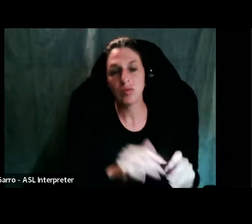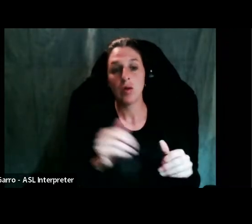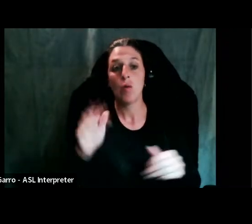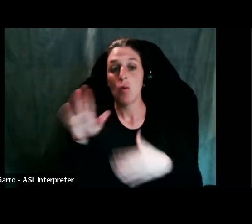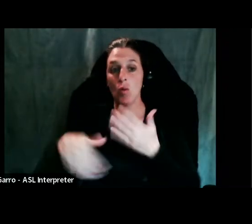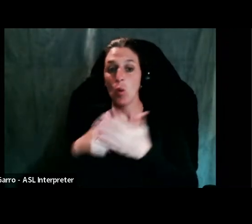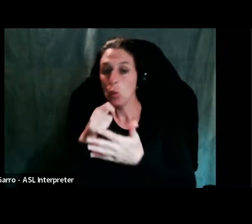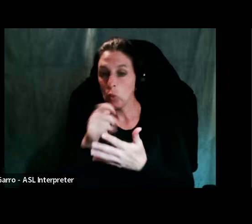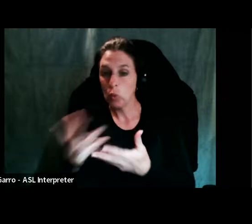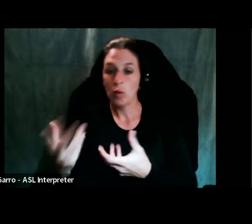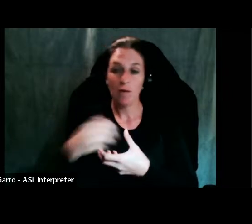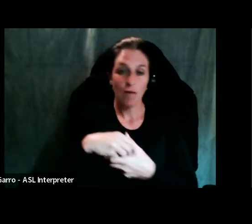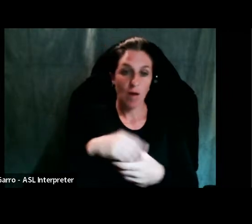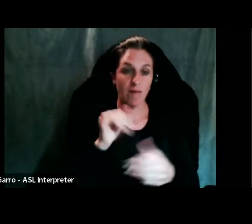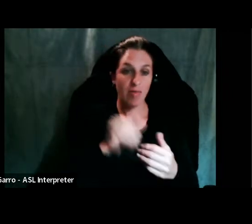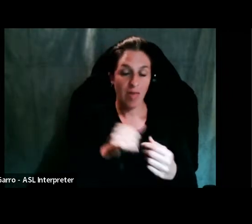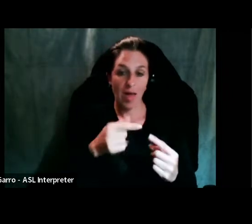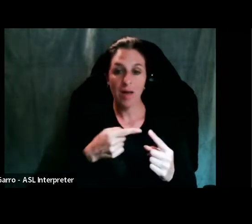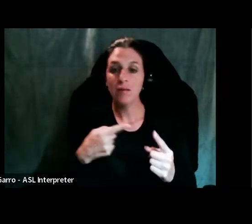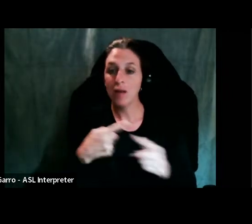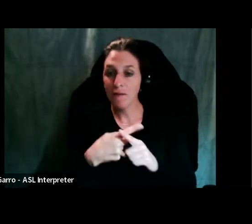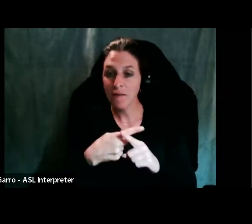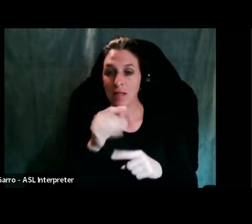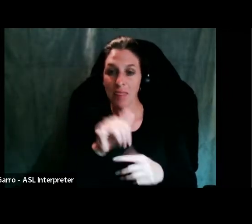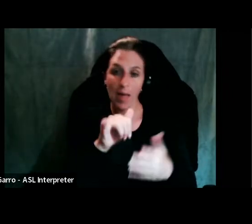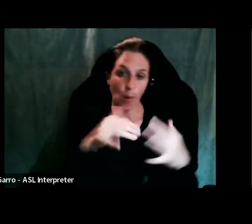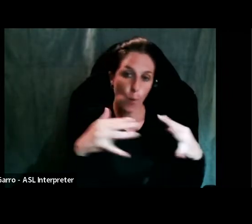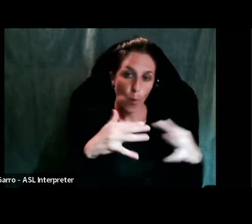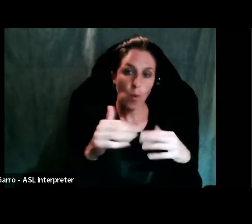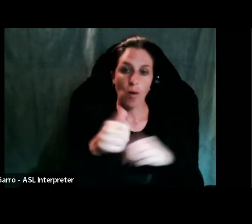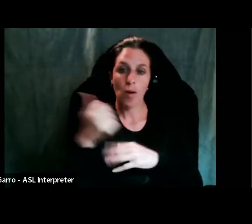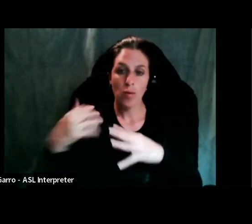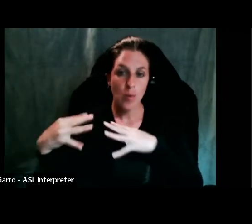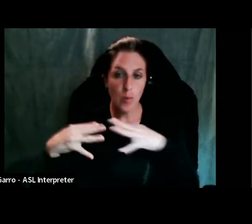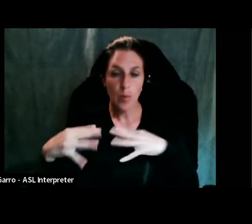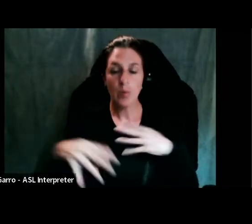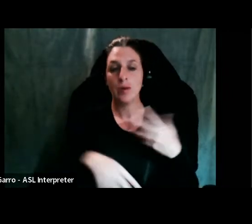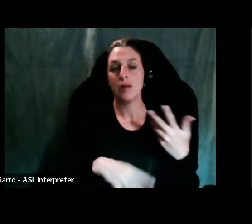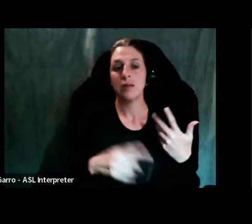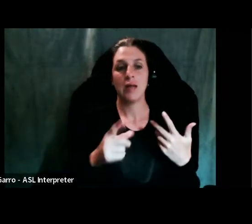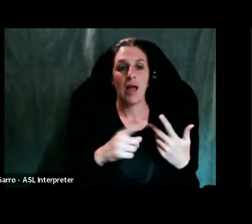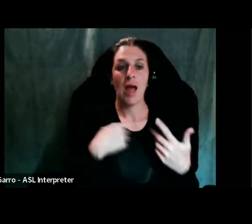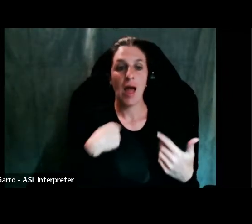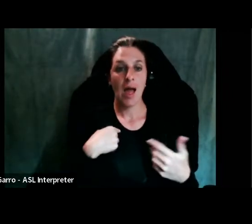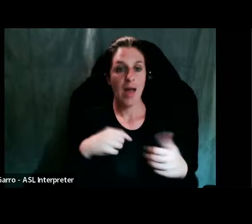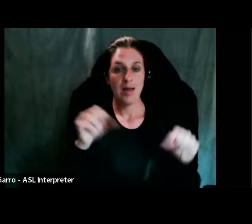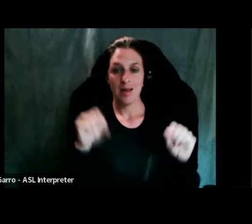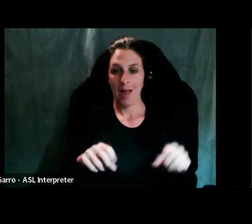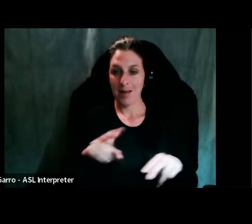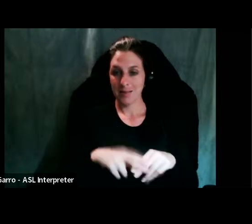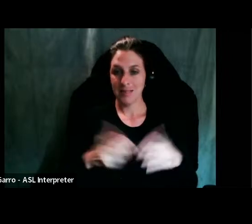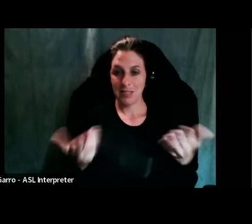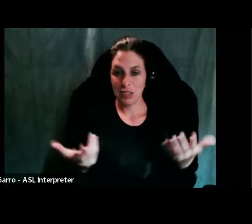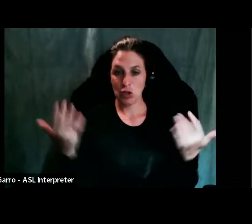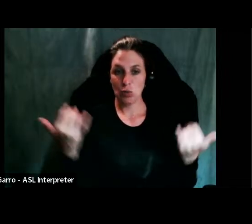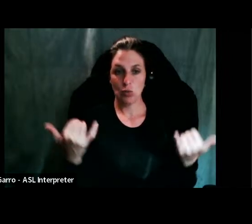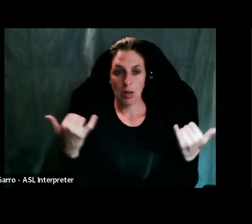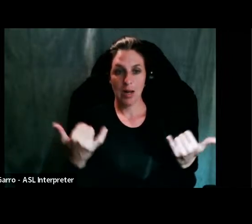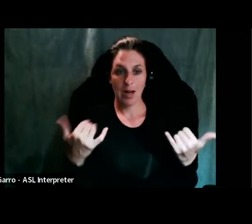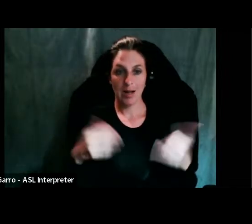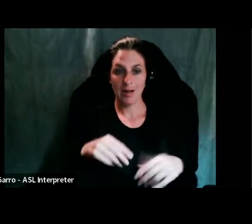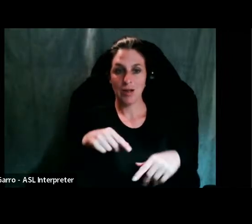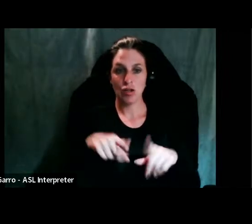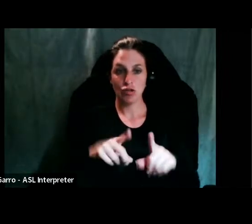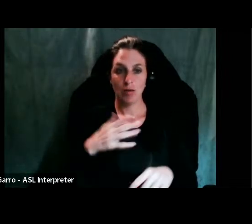that war, and other wars. It's just I get to sit here today in my luxury